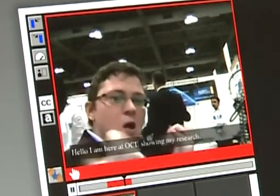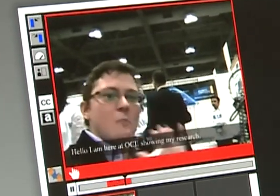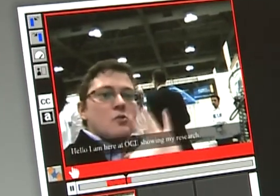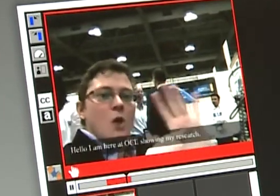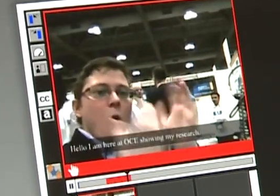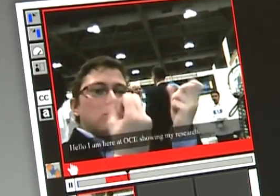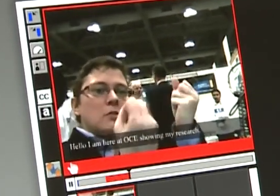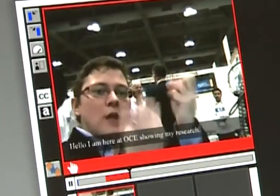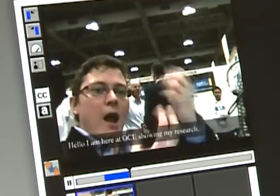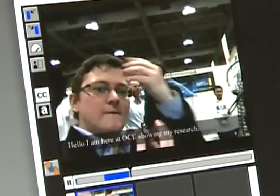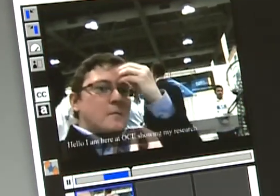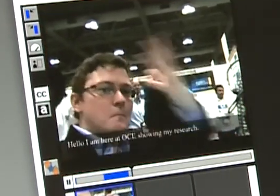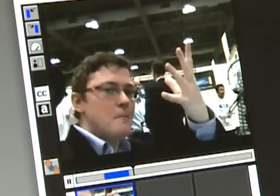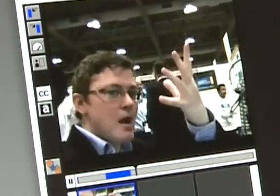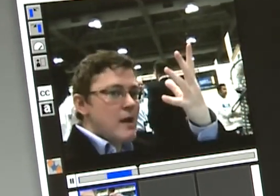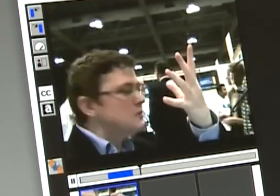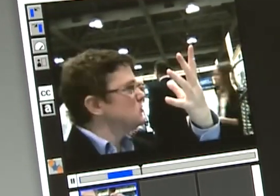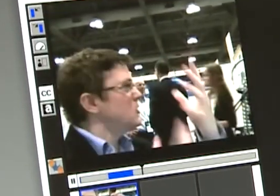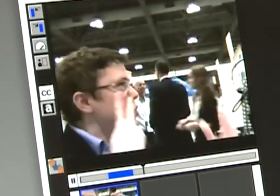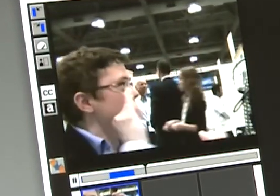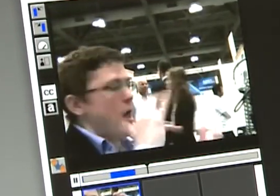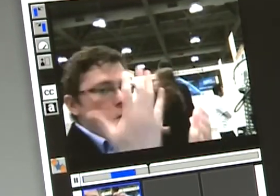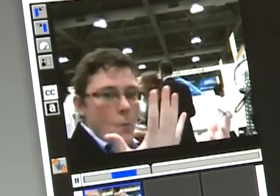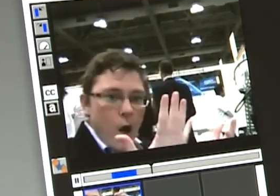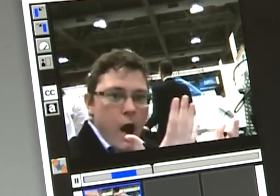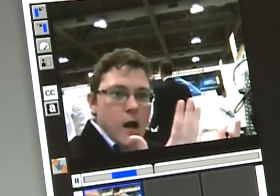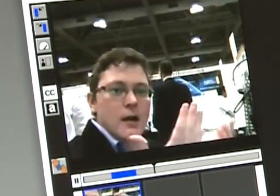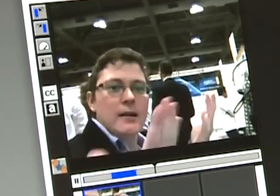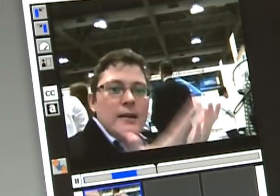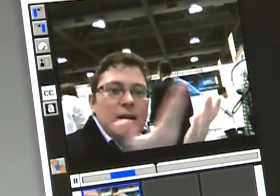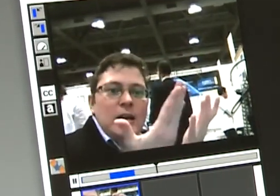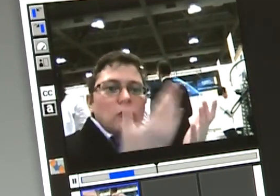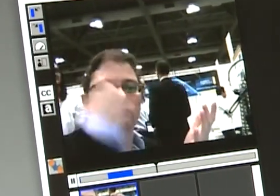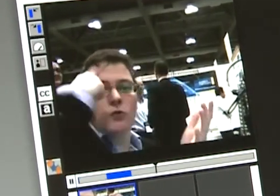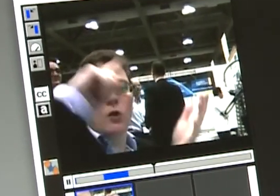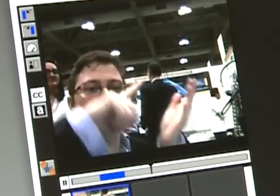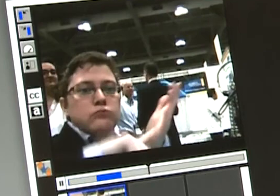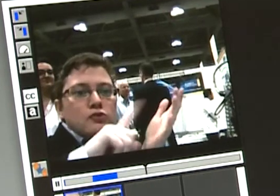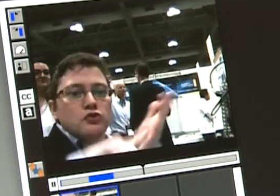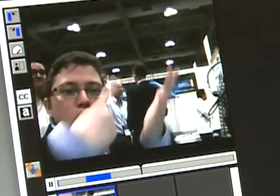links and it's got its captions. It just takes a few moments to make websites accessible.